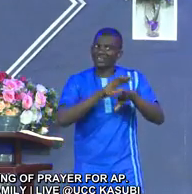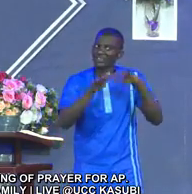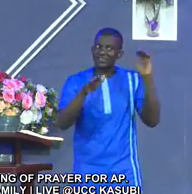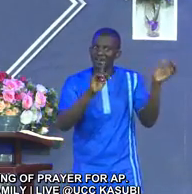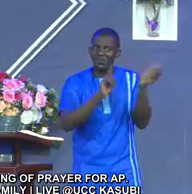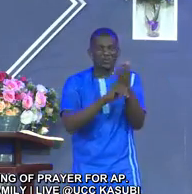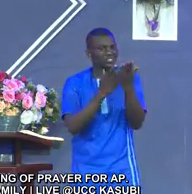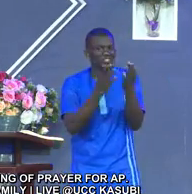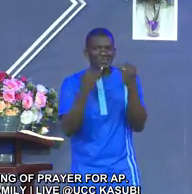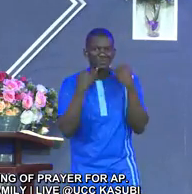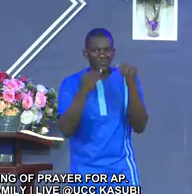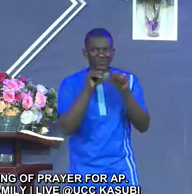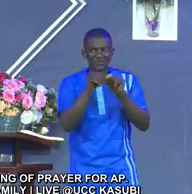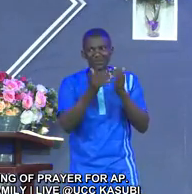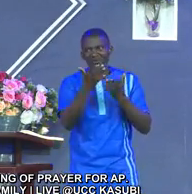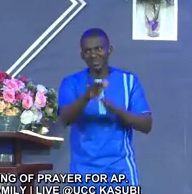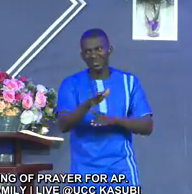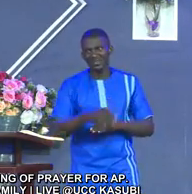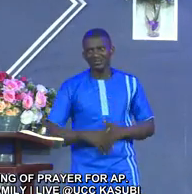But they never passed the news.